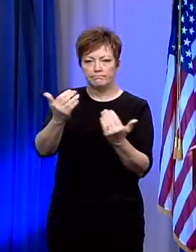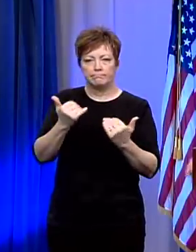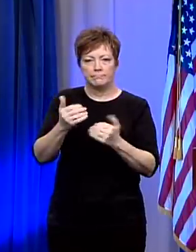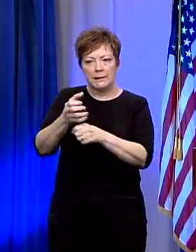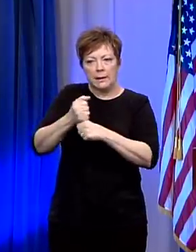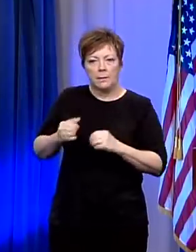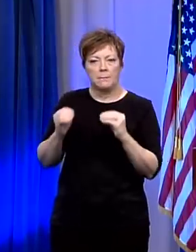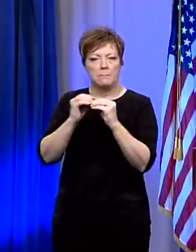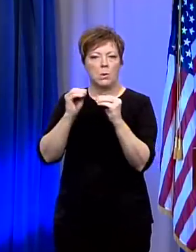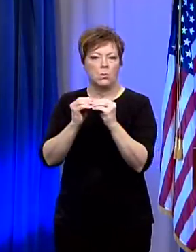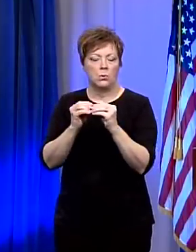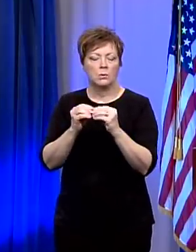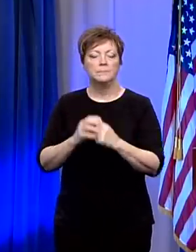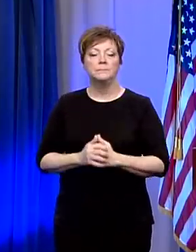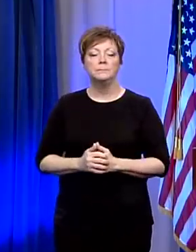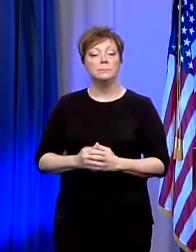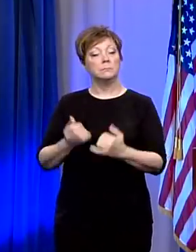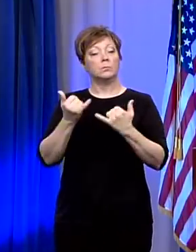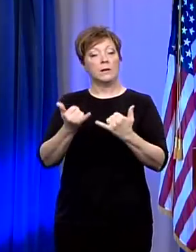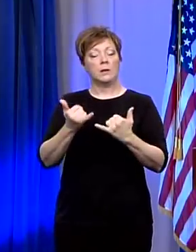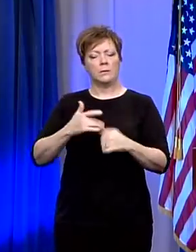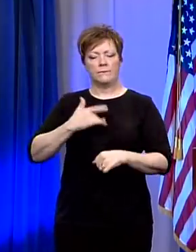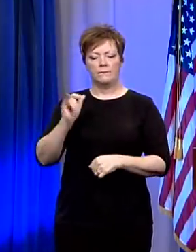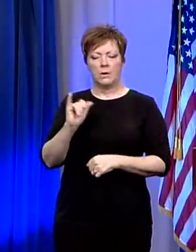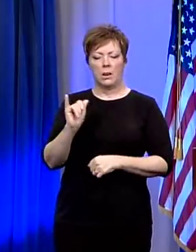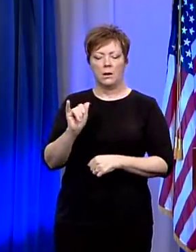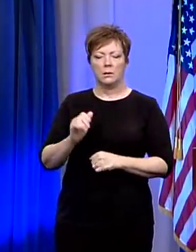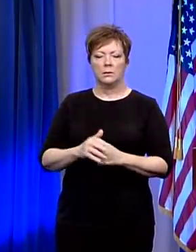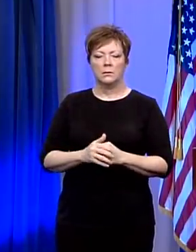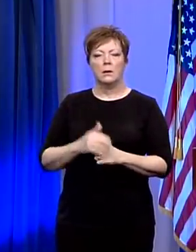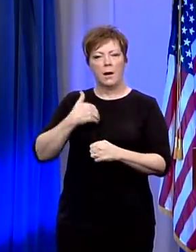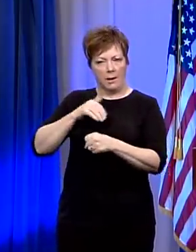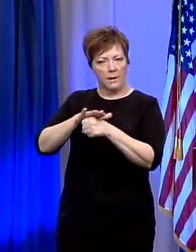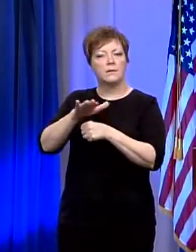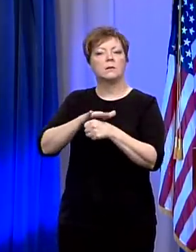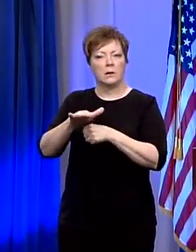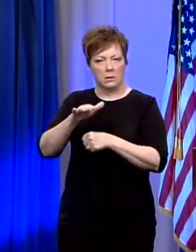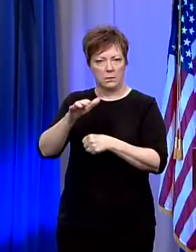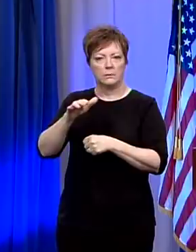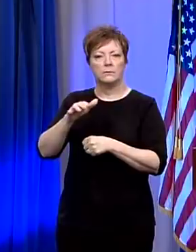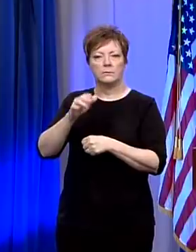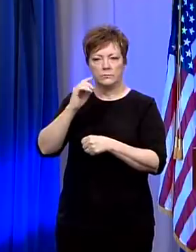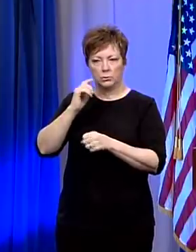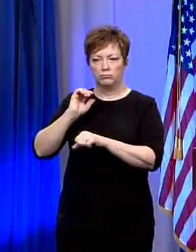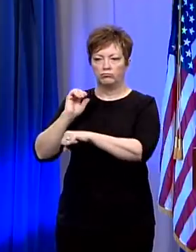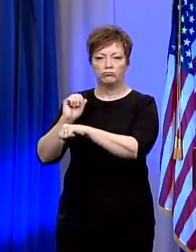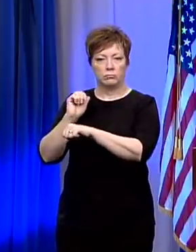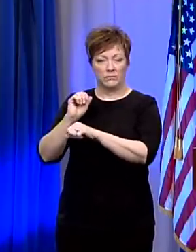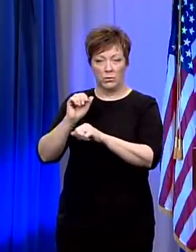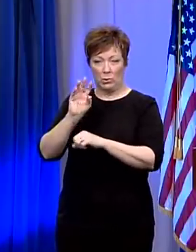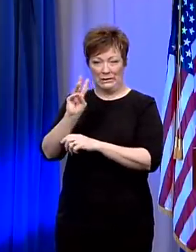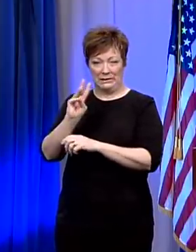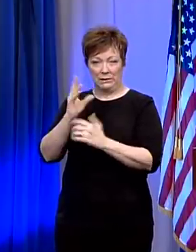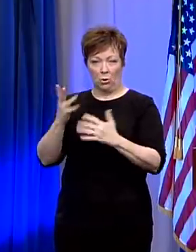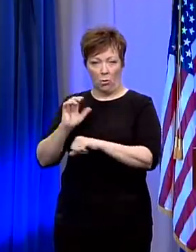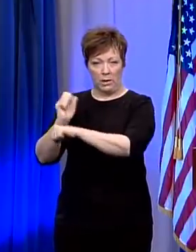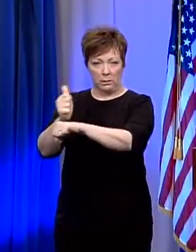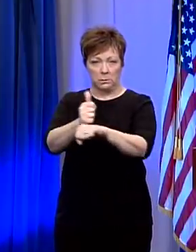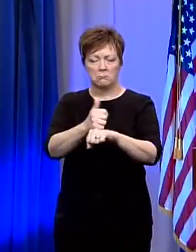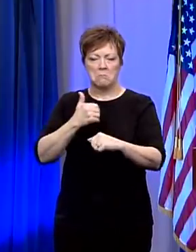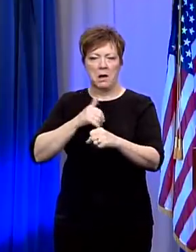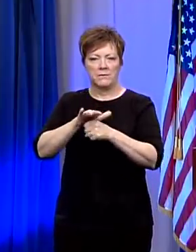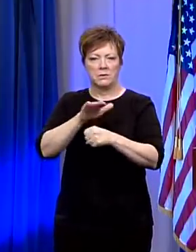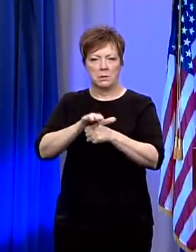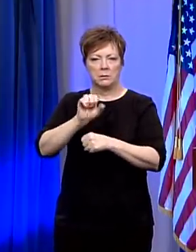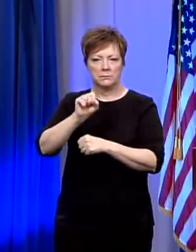shortage as soon as we can. At the moment, we feel like we do have enough supplies to staff these sites that we have open, and as soon as we obtain